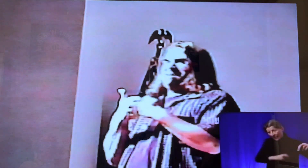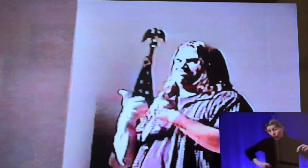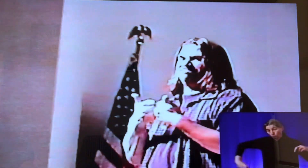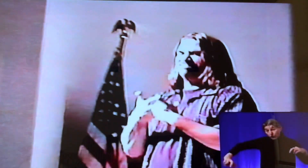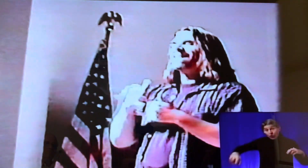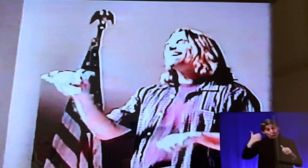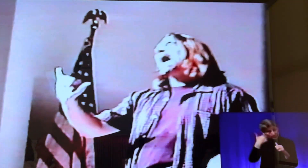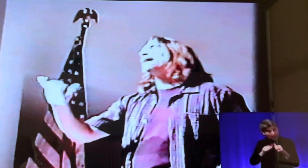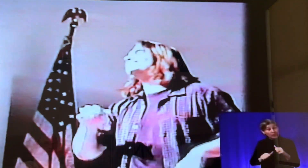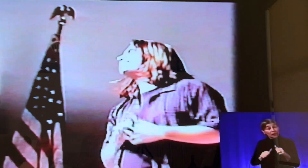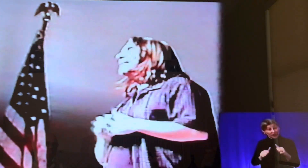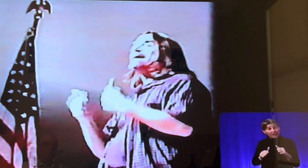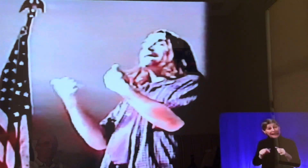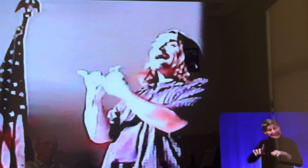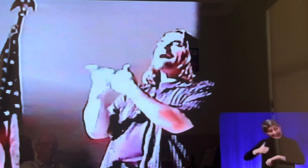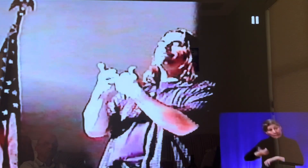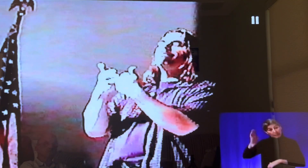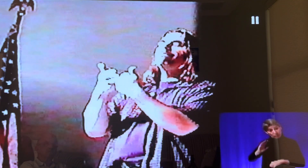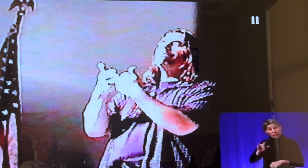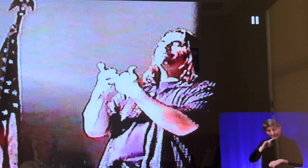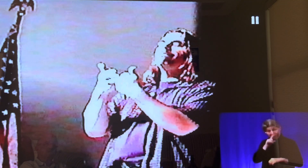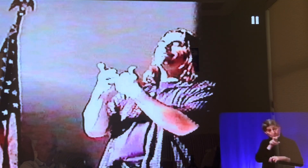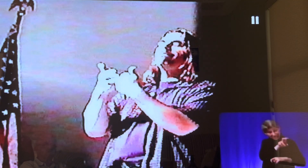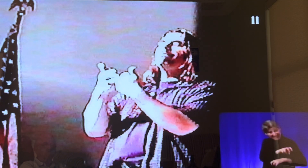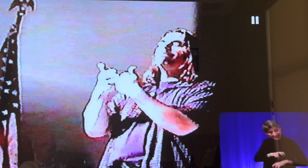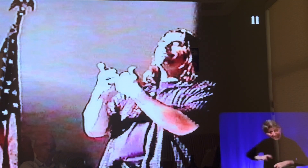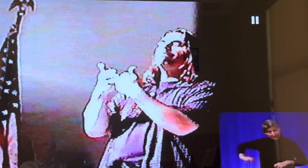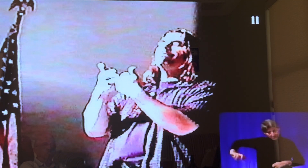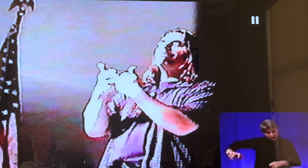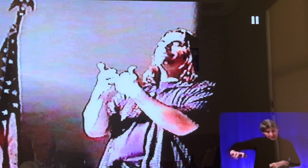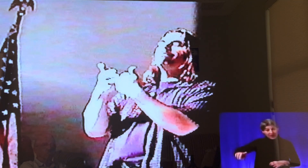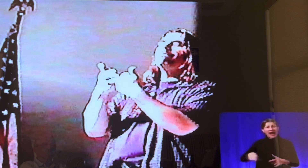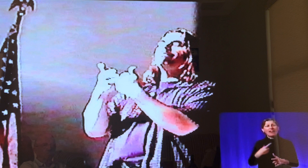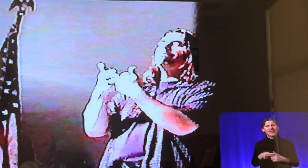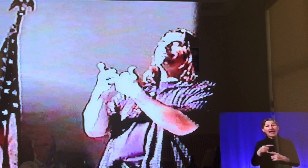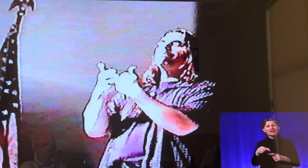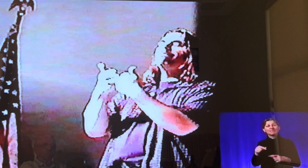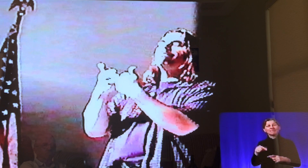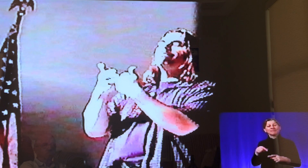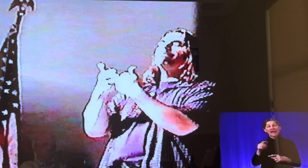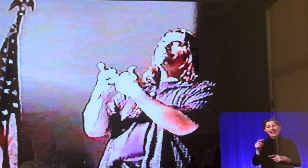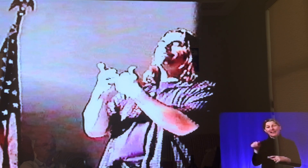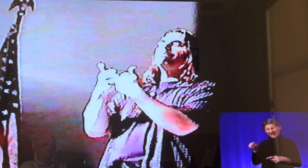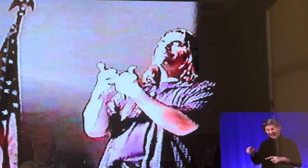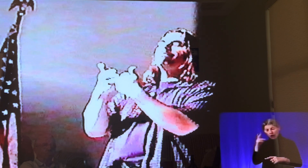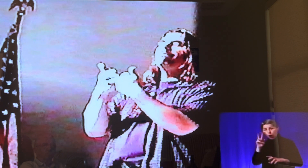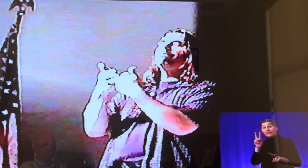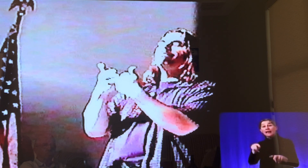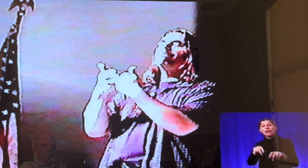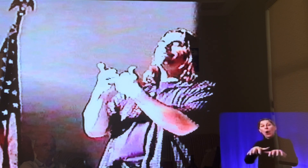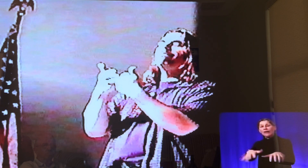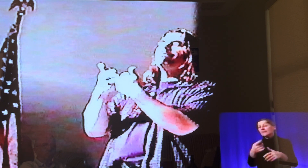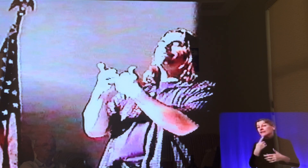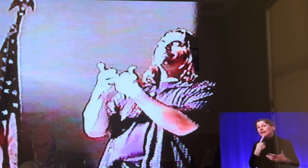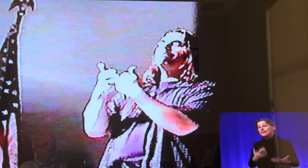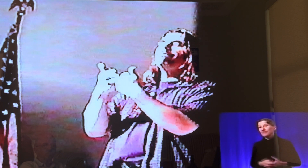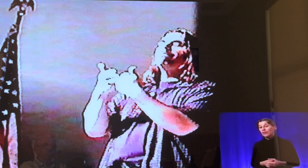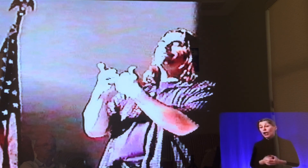the kids were set up. Then he looks out at the audience and he says, so you know what we did?